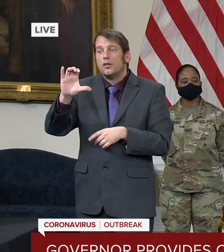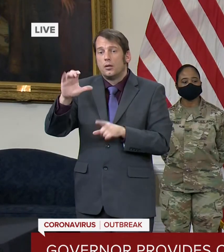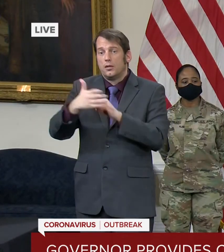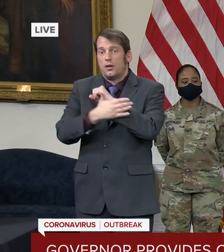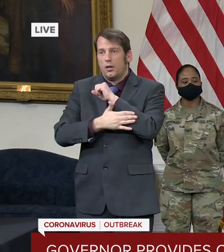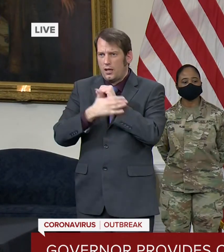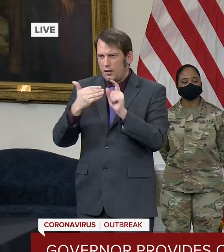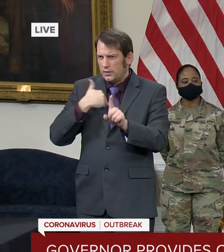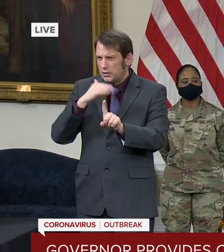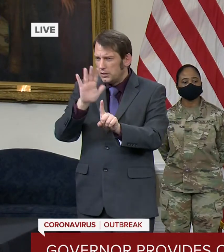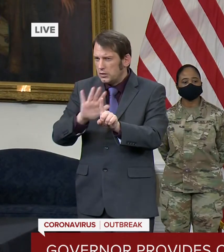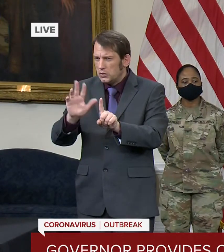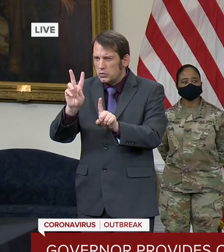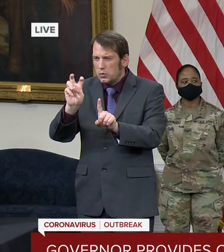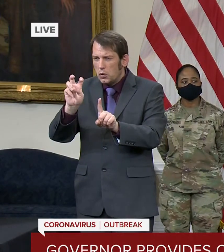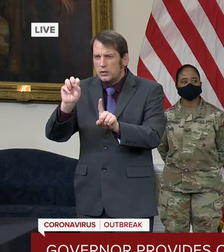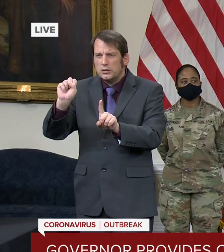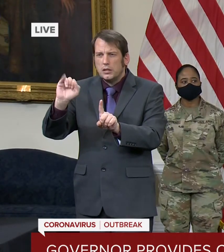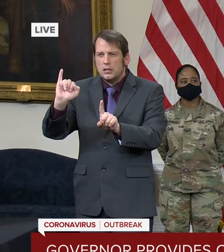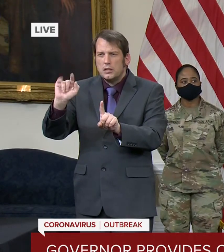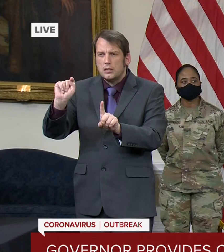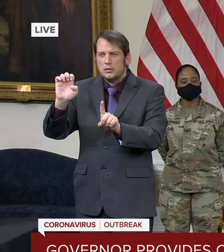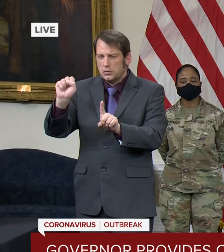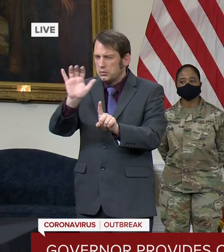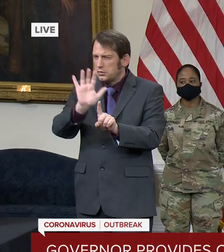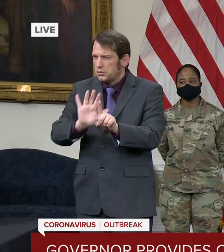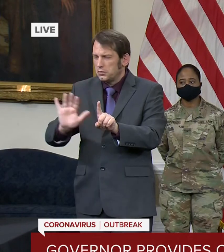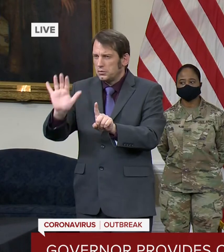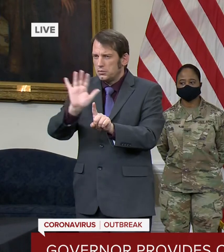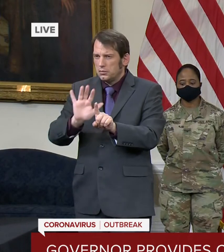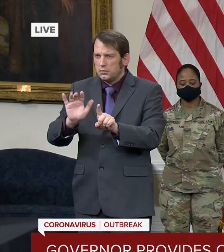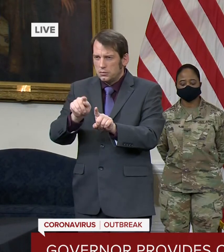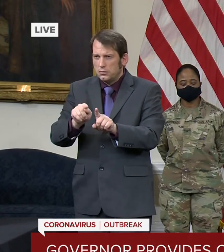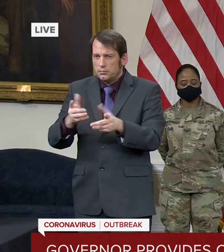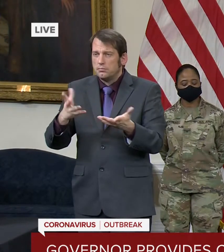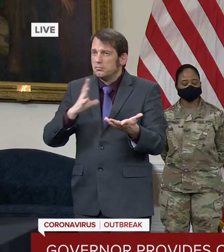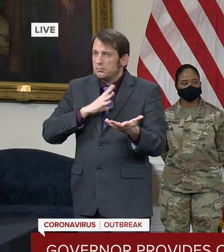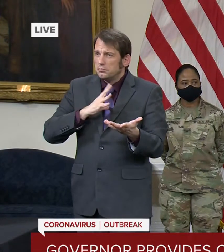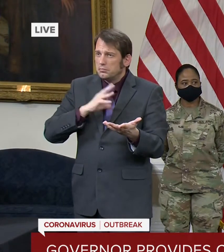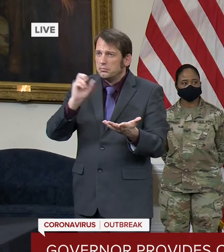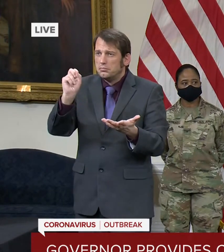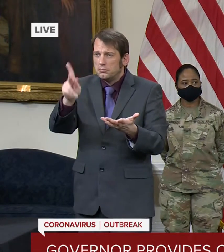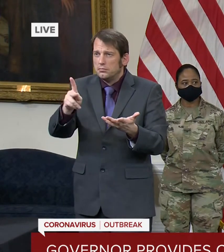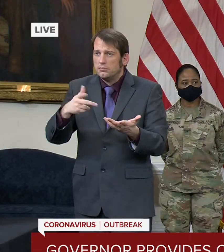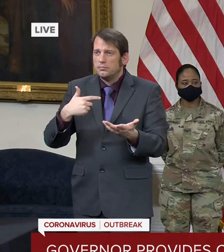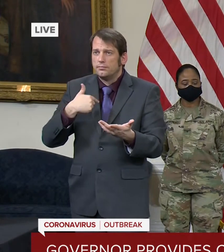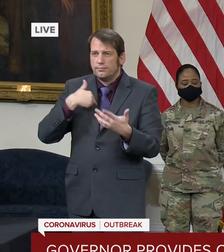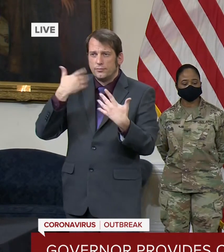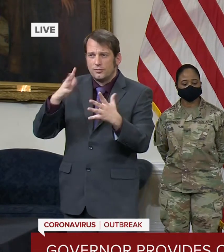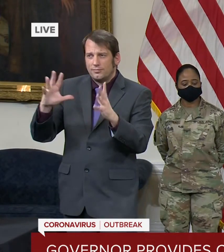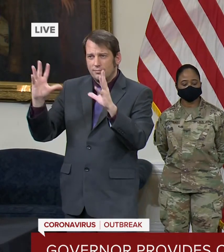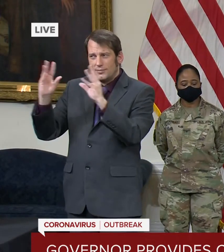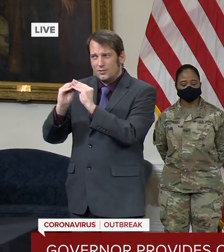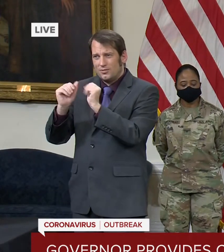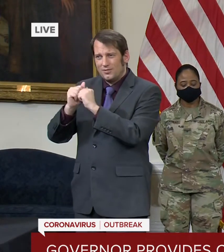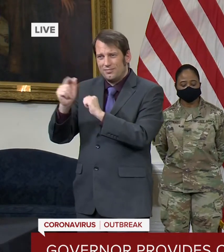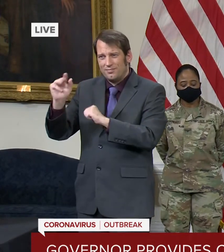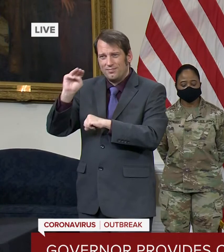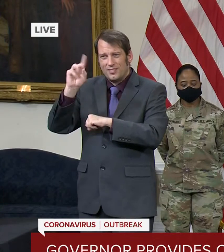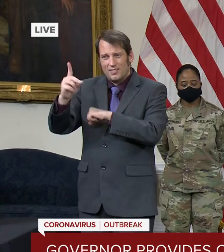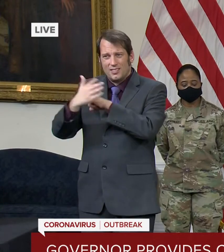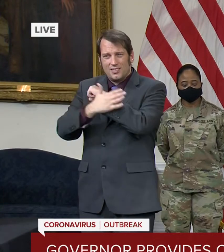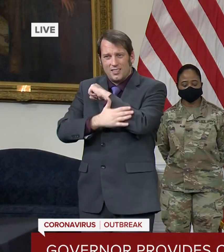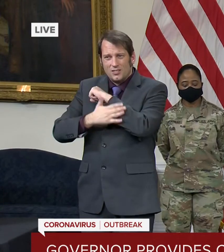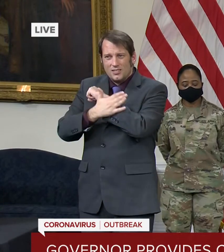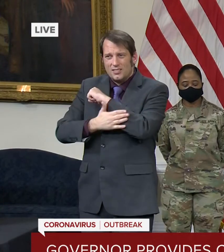We've provided it to every county. We've had meetings and discussions with the Maryland Association of Counties. I've had personal discussions with 4 or 5